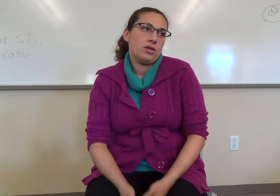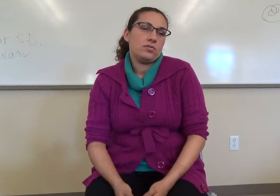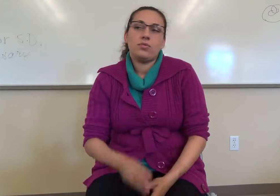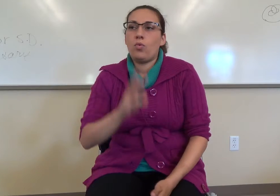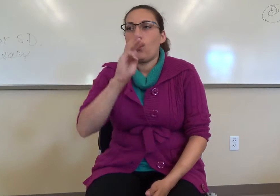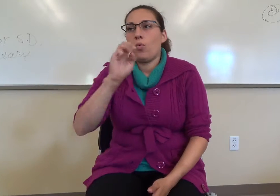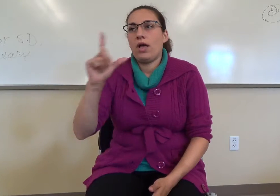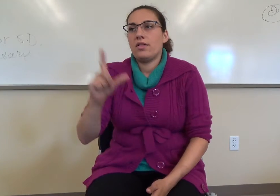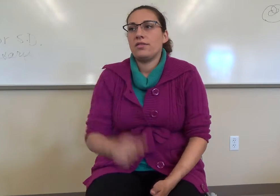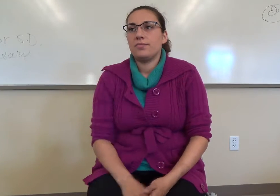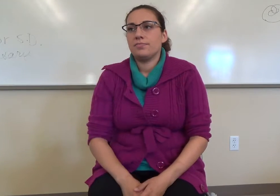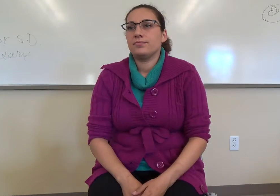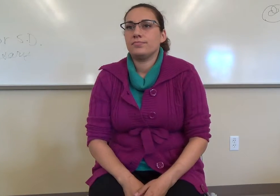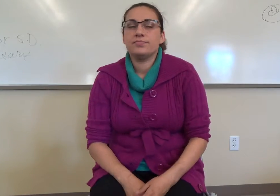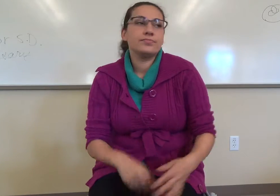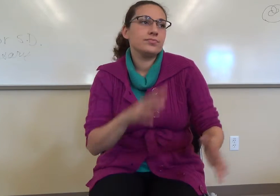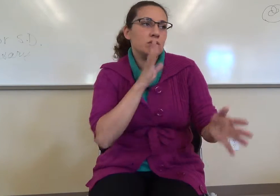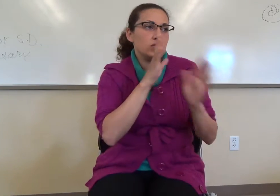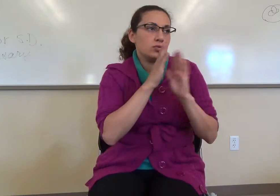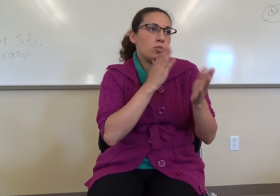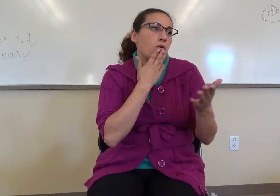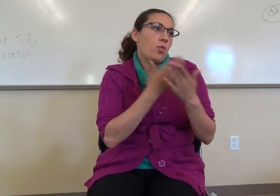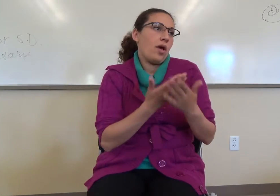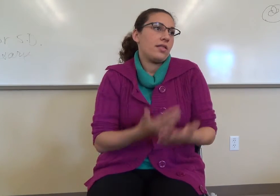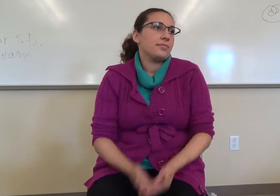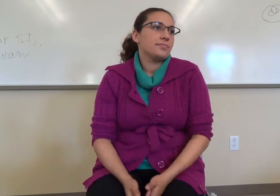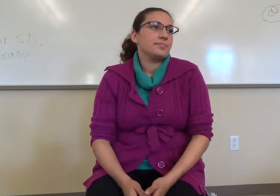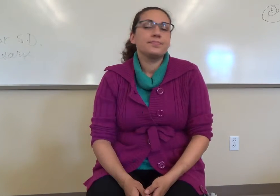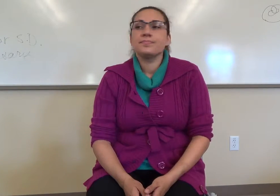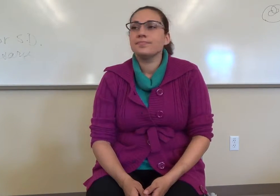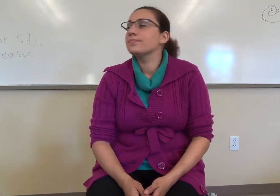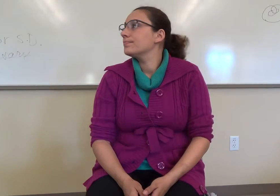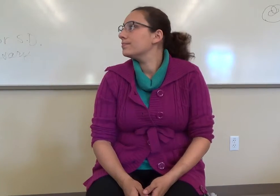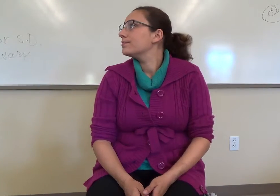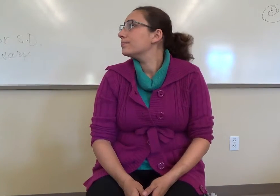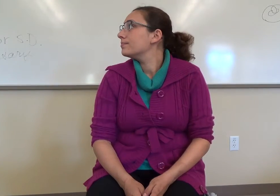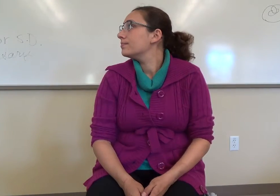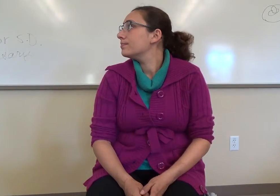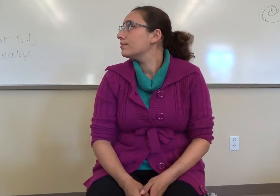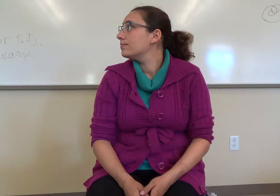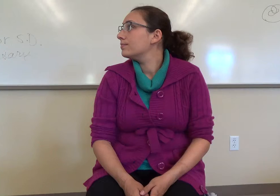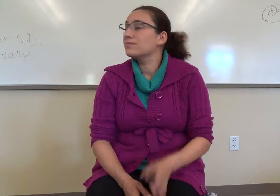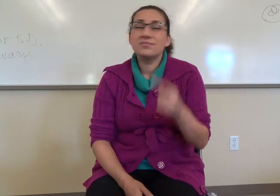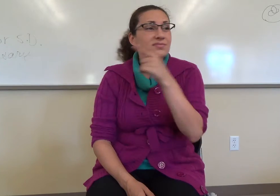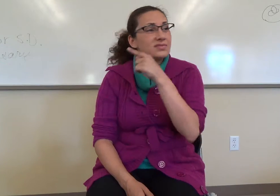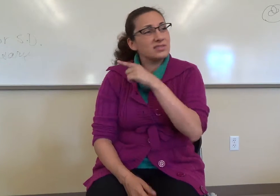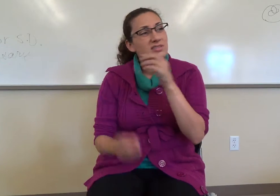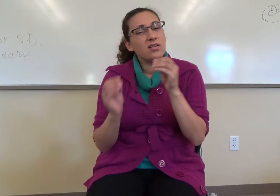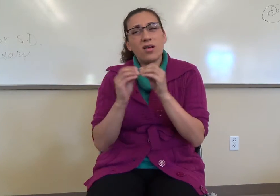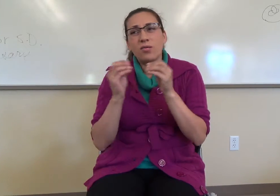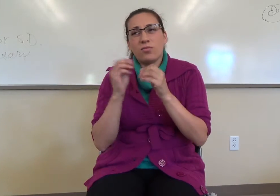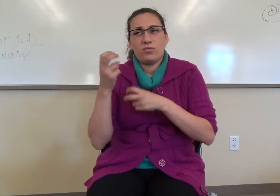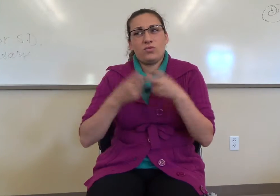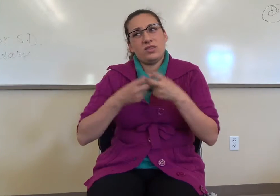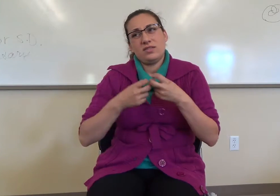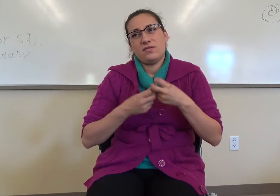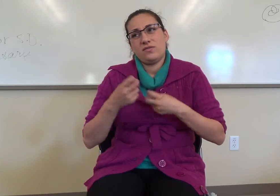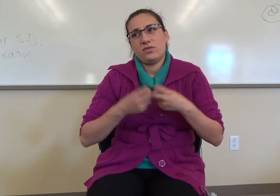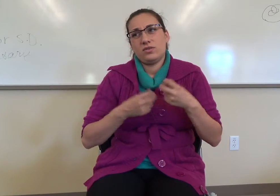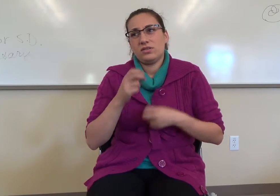Okay? So again, this is harder. This isn't as straightforward